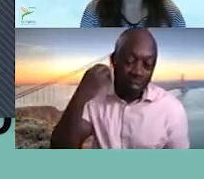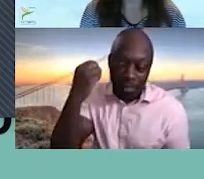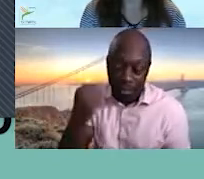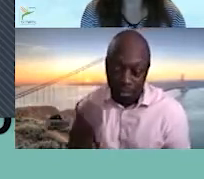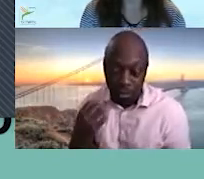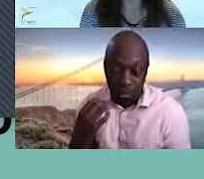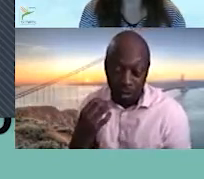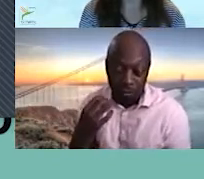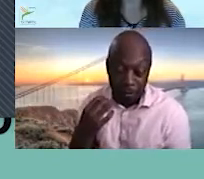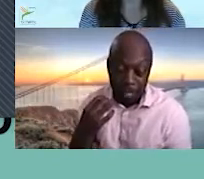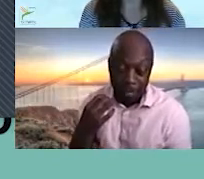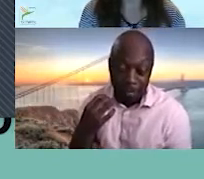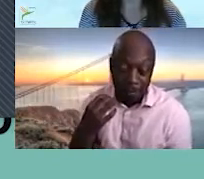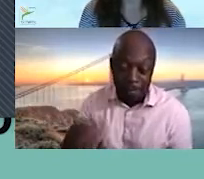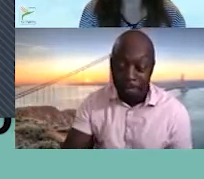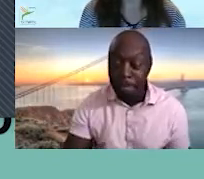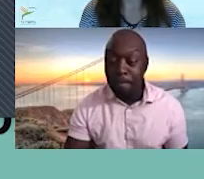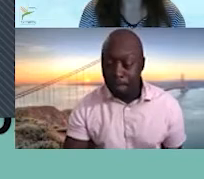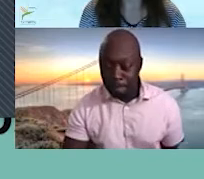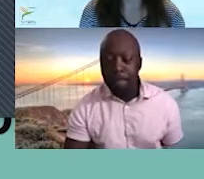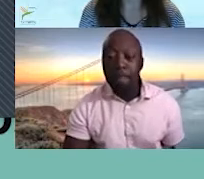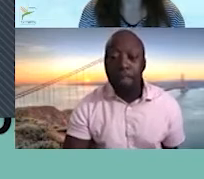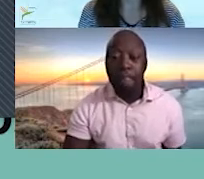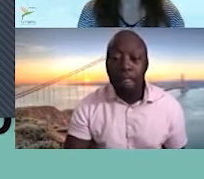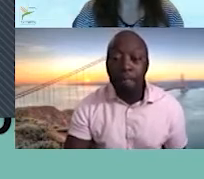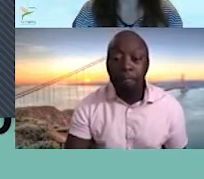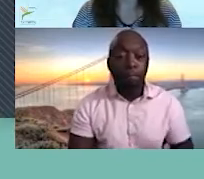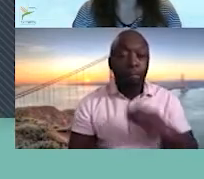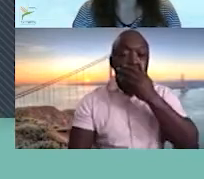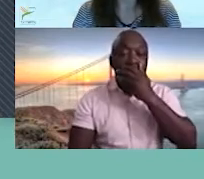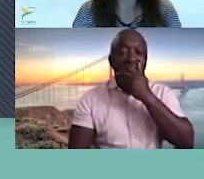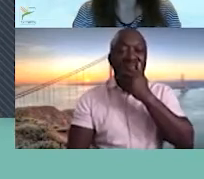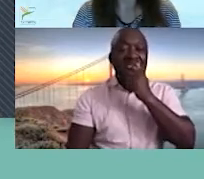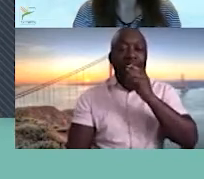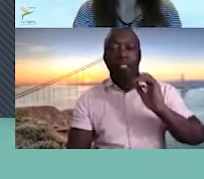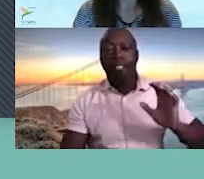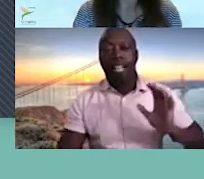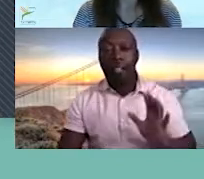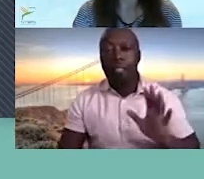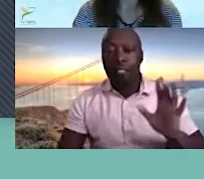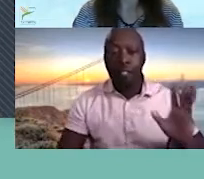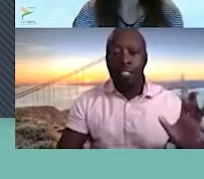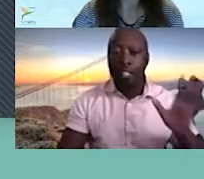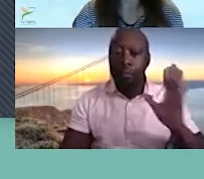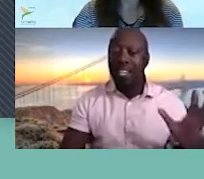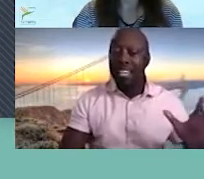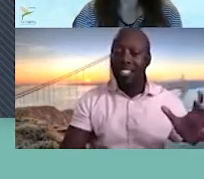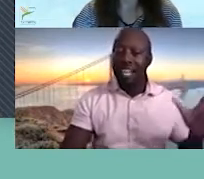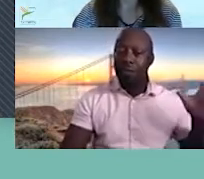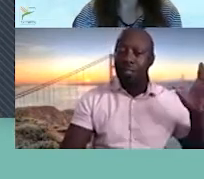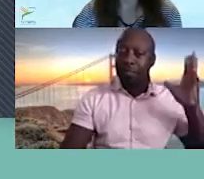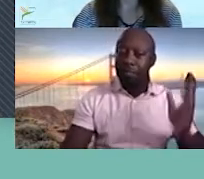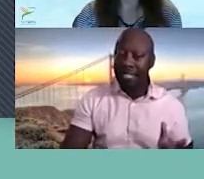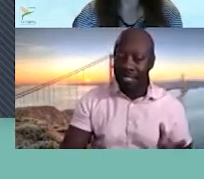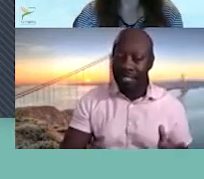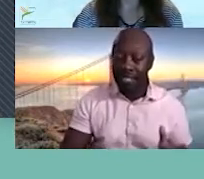want to be too low for a baby. So now we're going to go to communication that